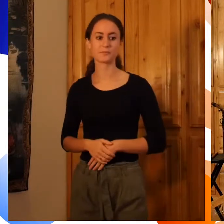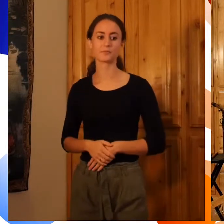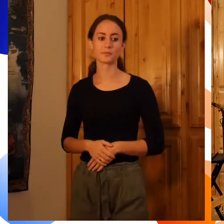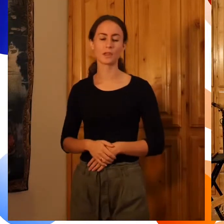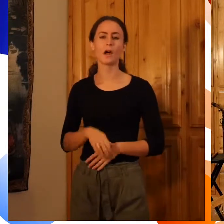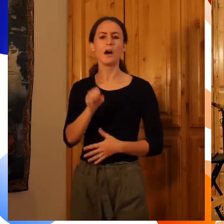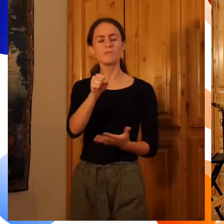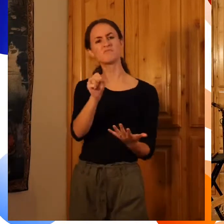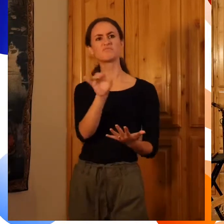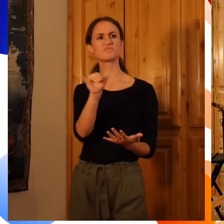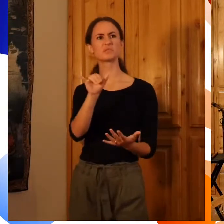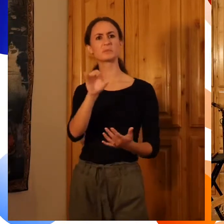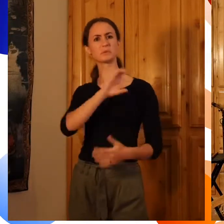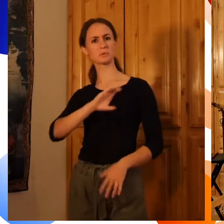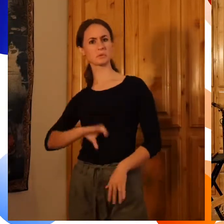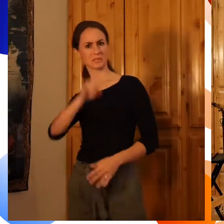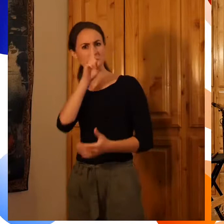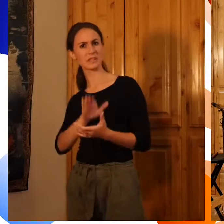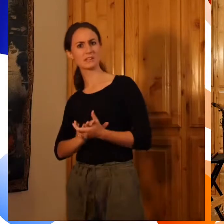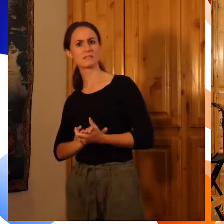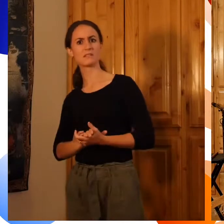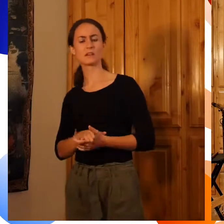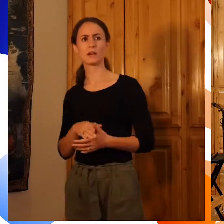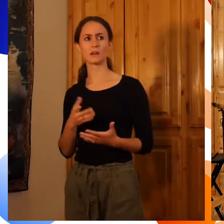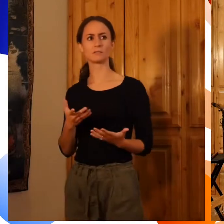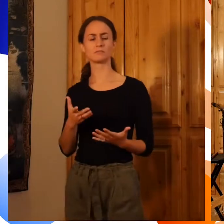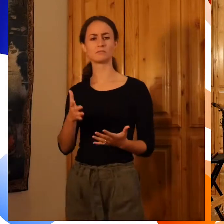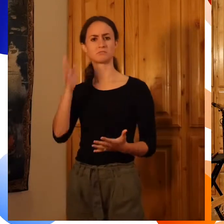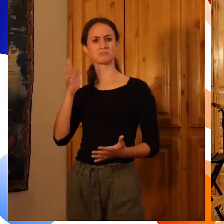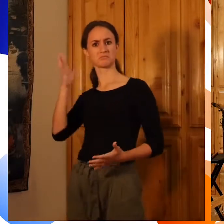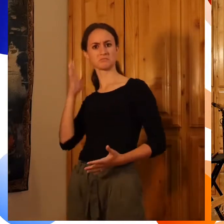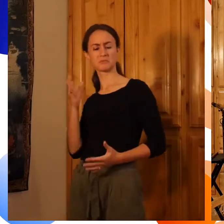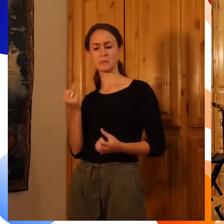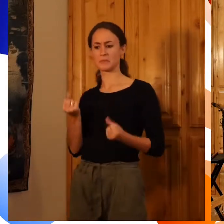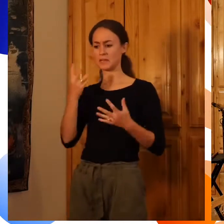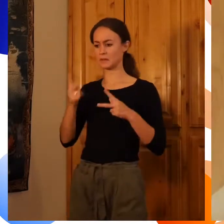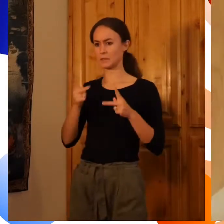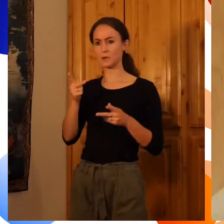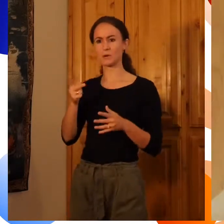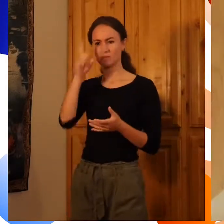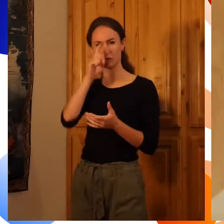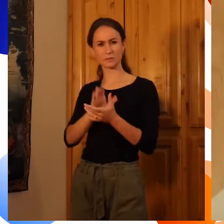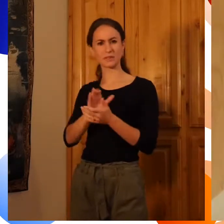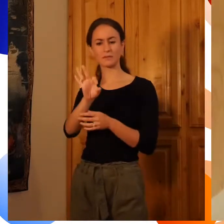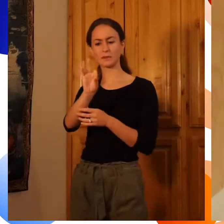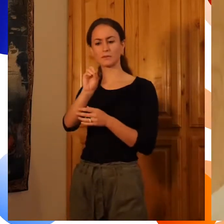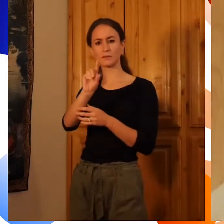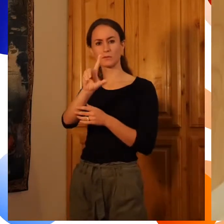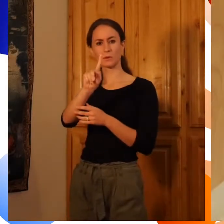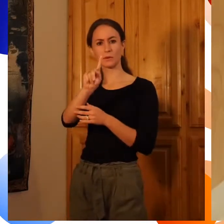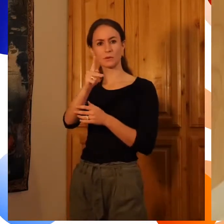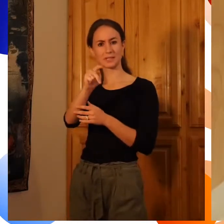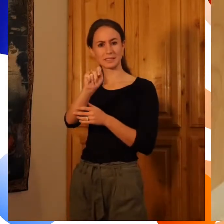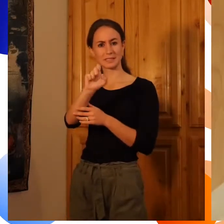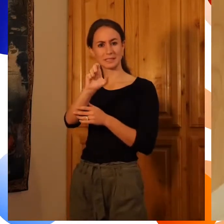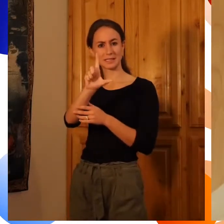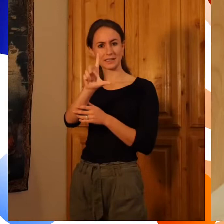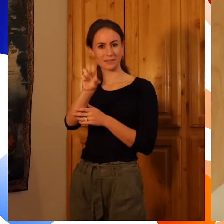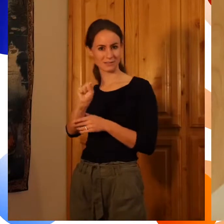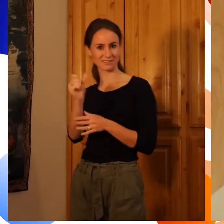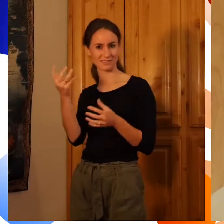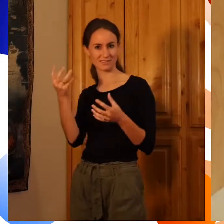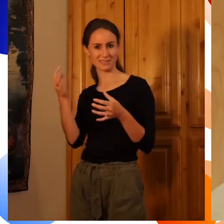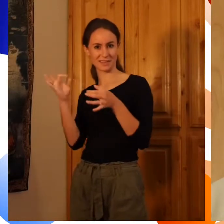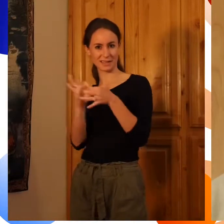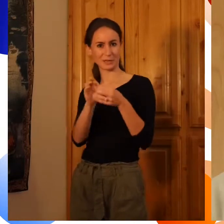there were many of the original folk beliefs that were incorporated into the new religion in the day. And you would also have sometimes